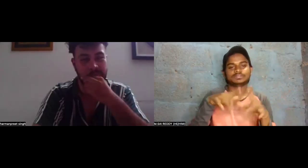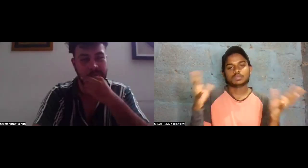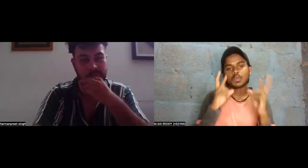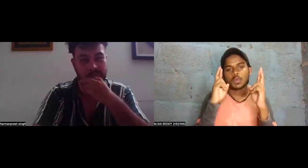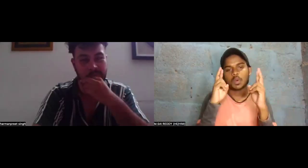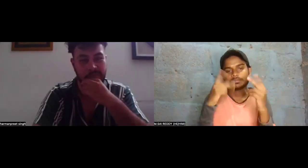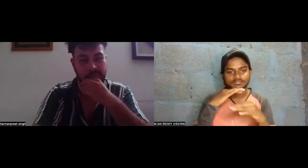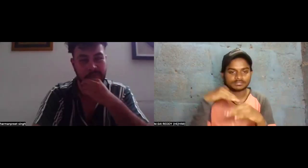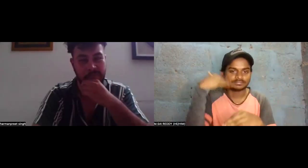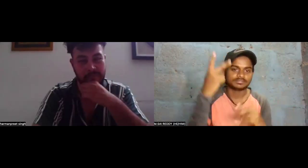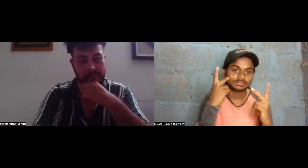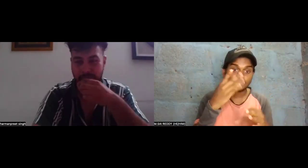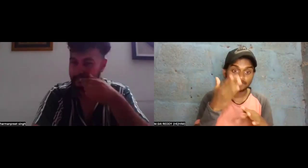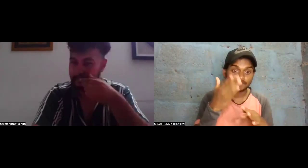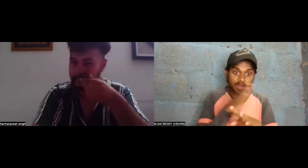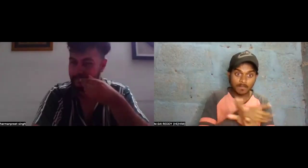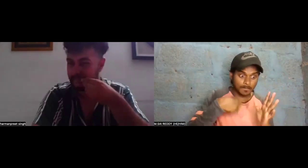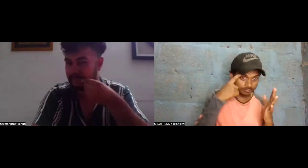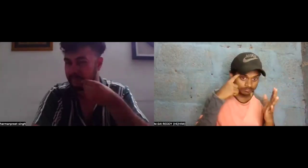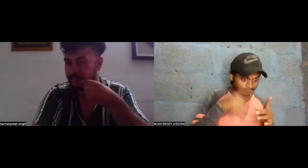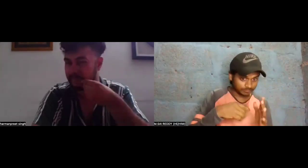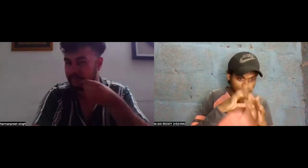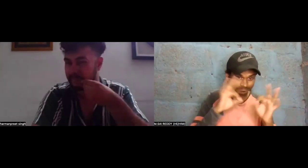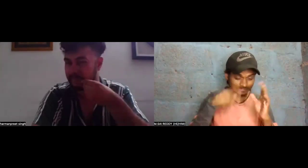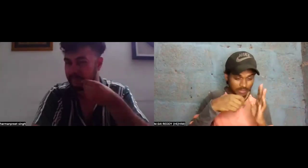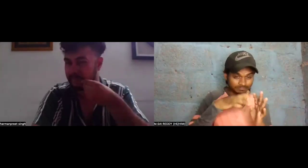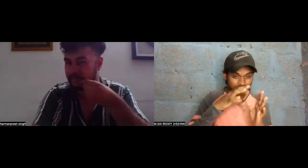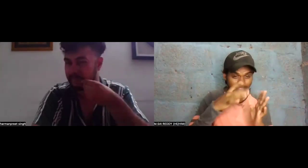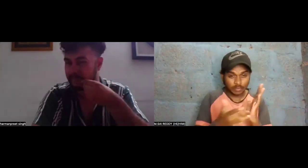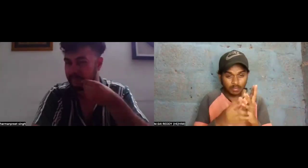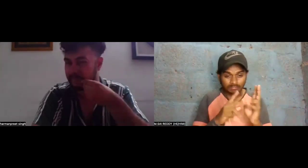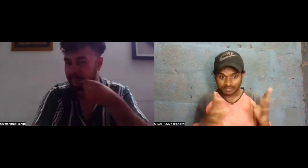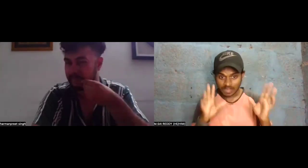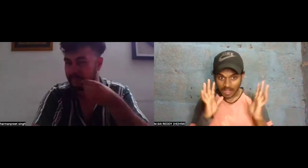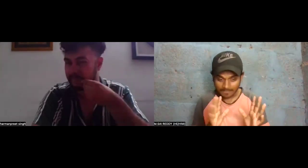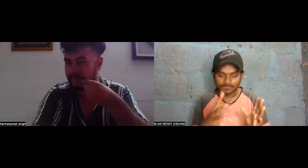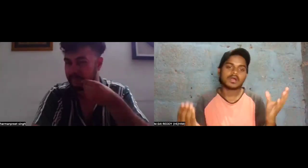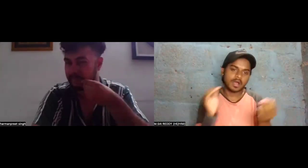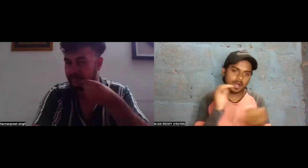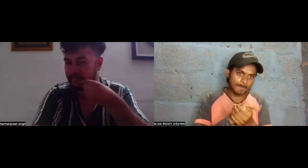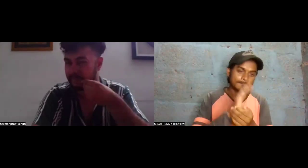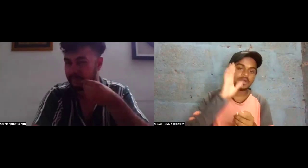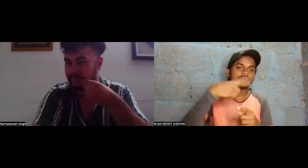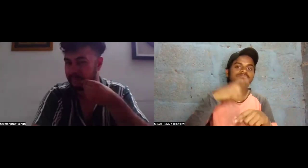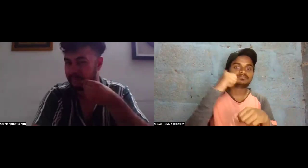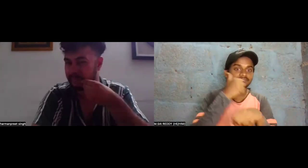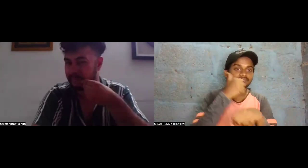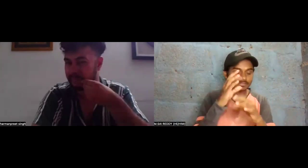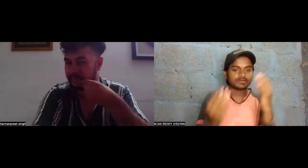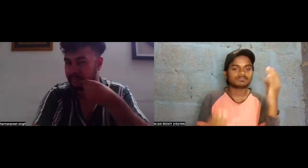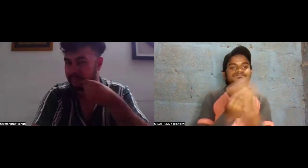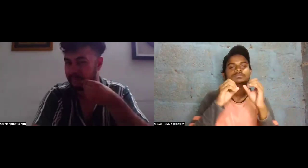somehow act as a bridge to transfer that knowledge. This is something I have a plan. I want to be like a